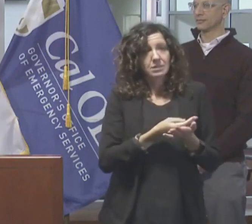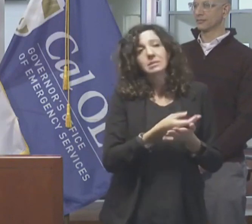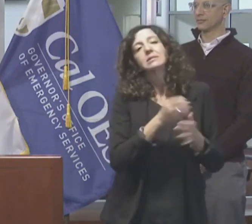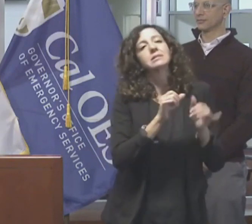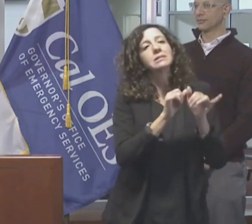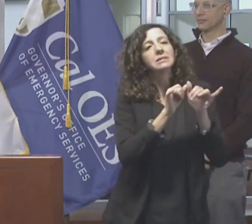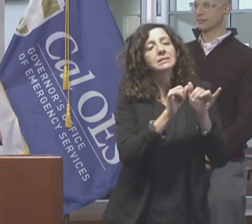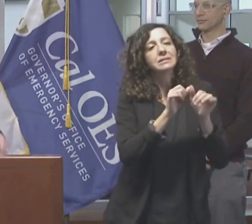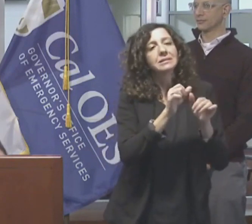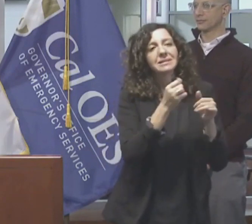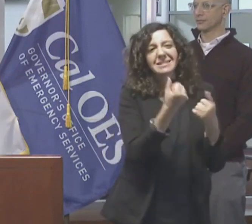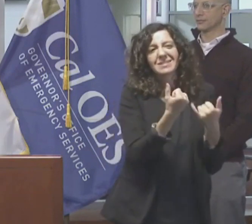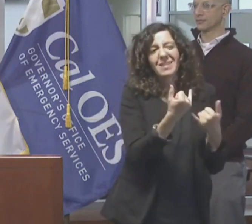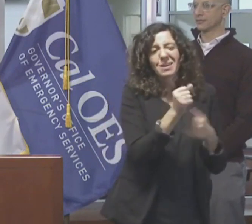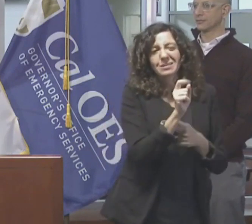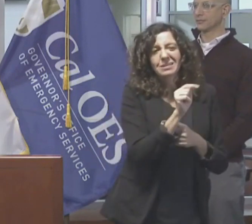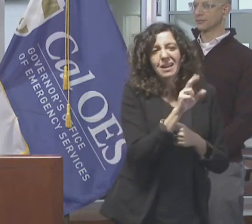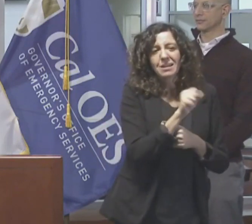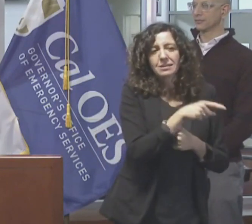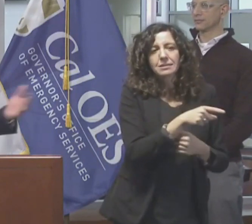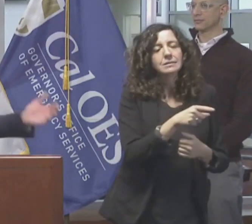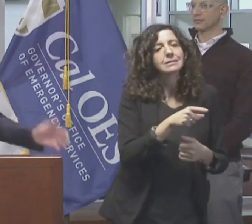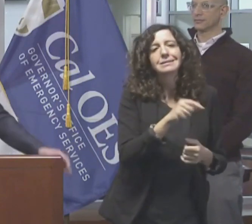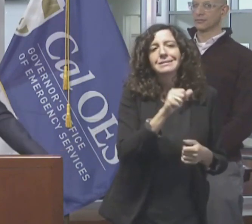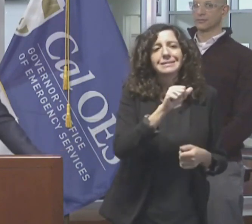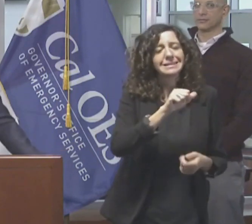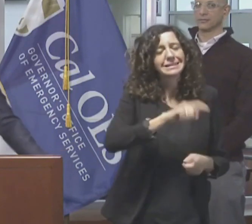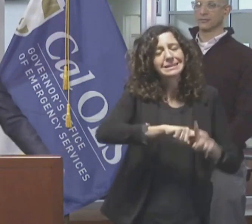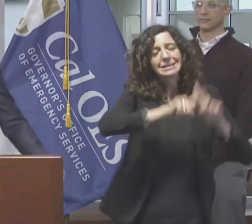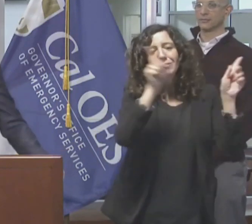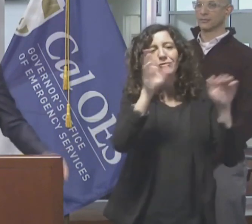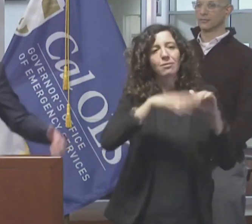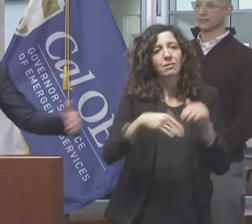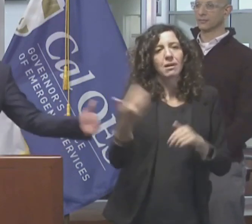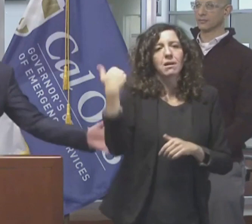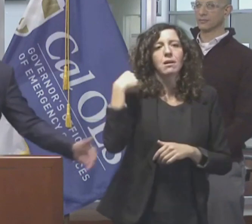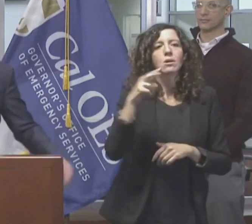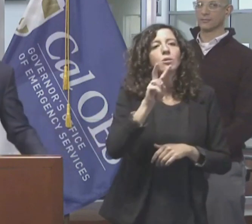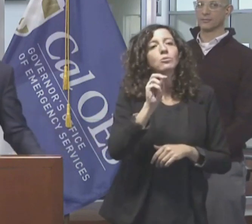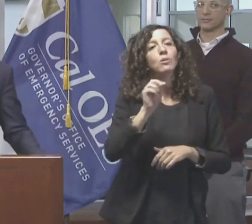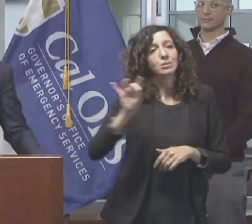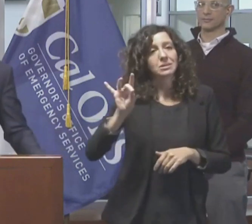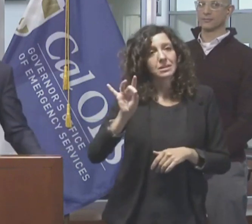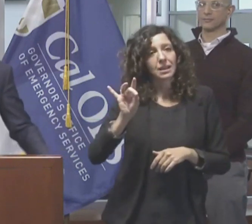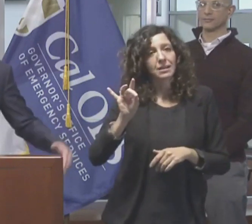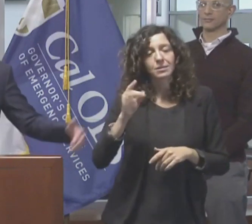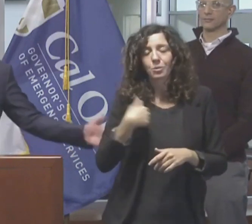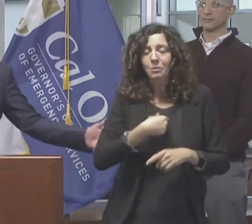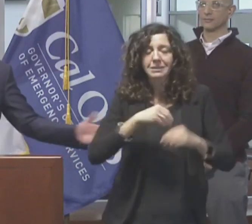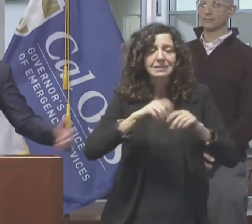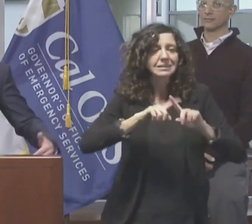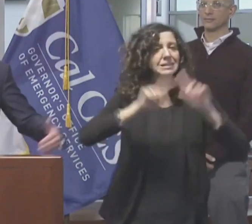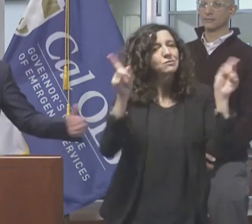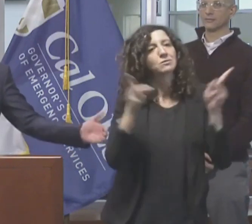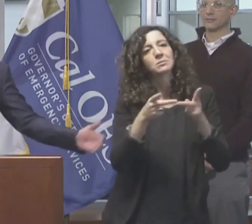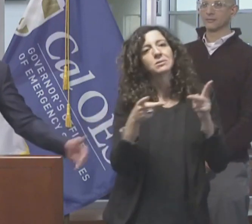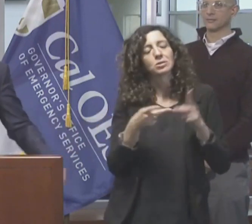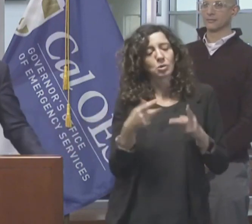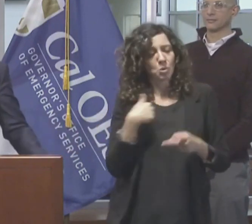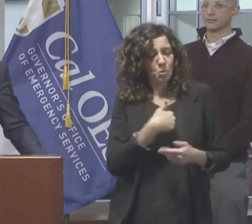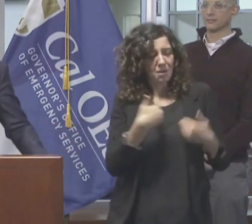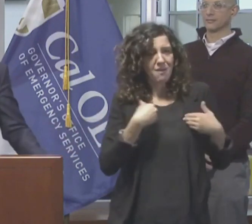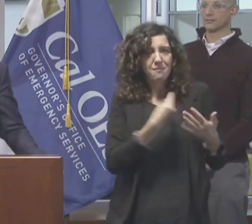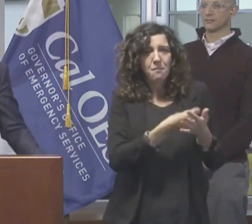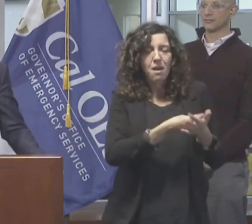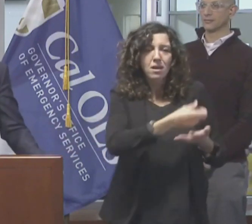Day, September 15th, 2008, when the macroeconomic wheels fell off during the last great recession. We did not have the kind of reserves liquidity